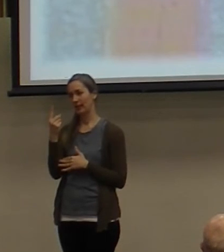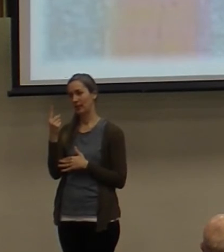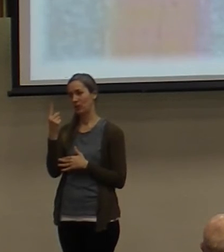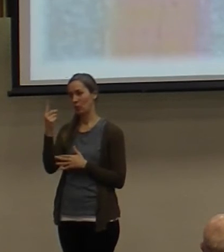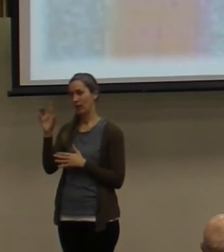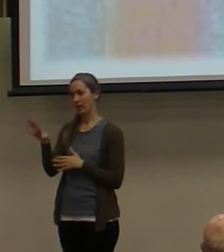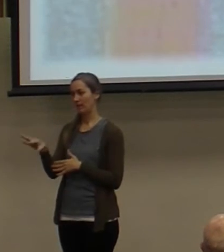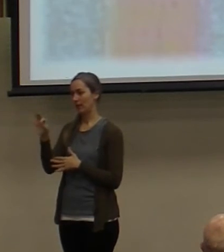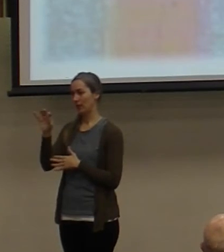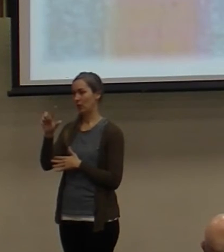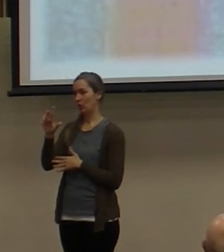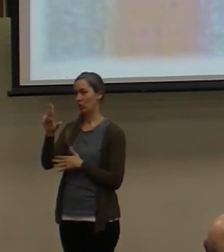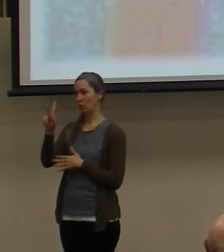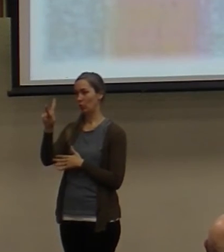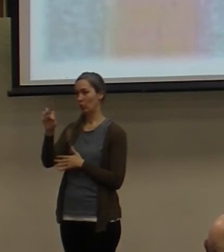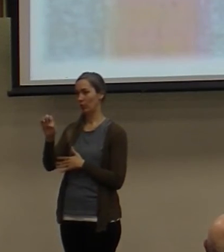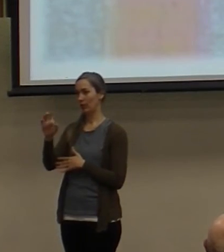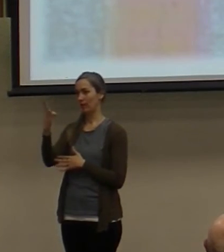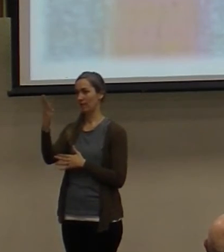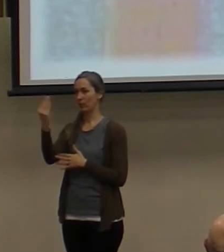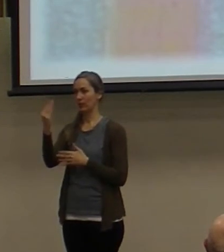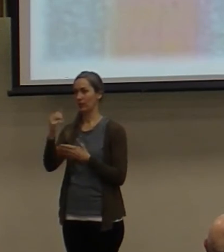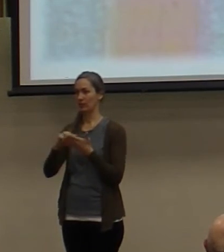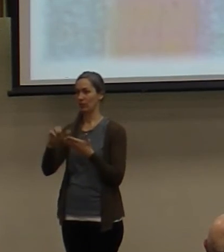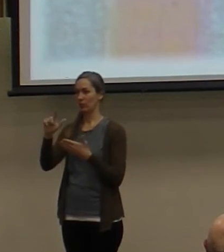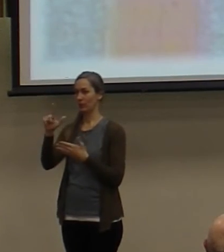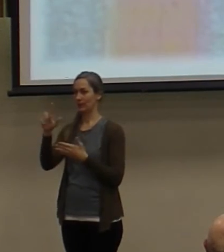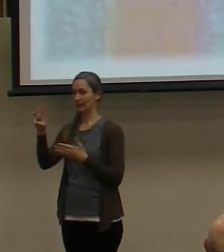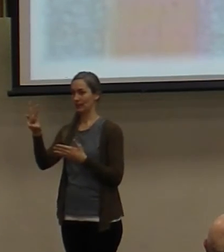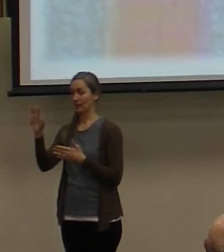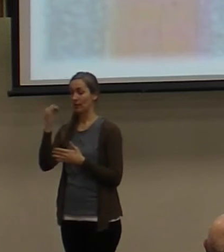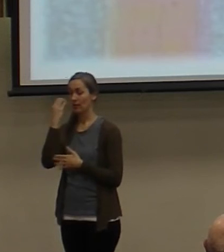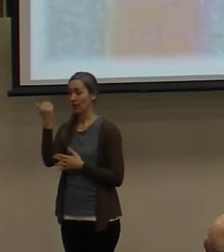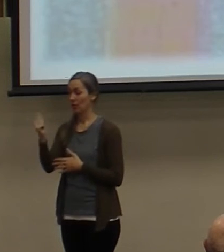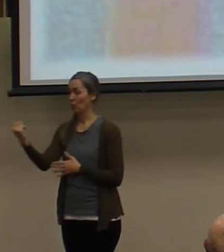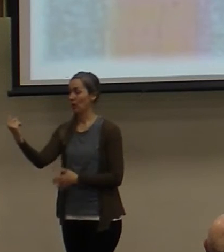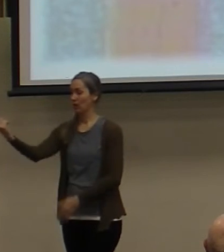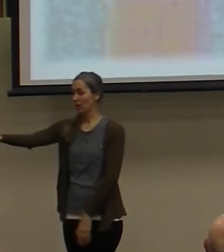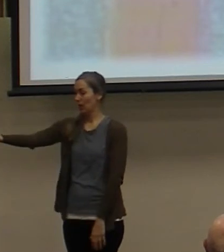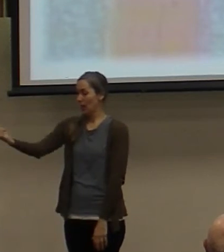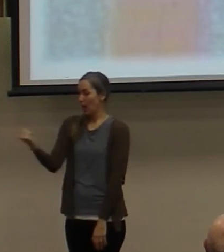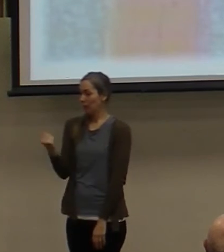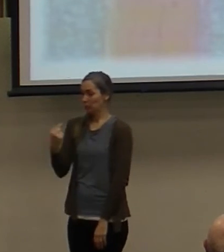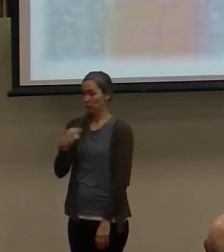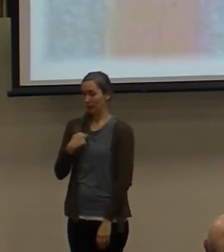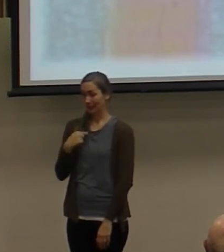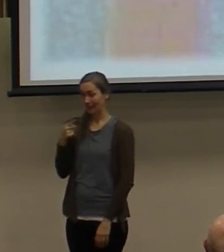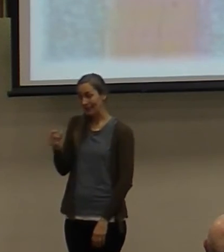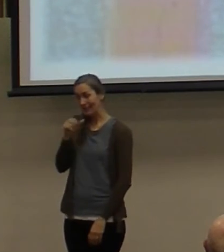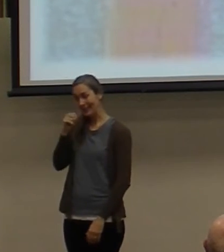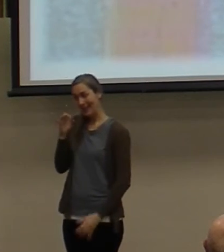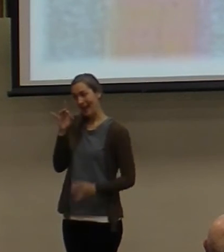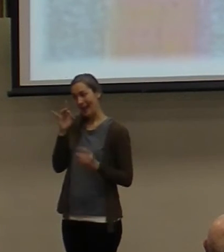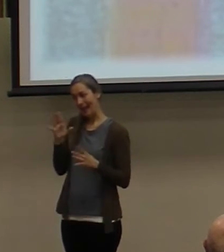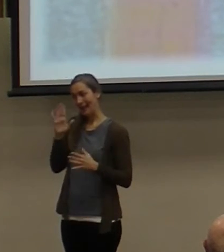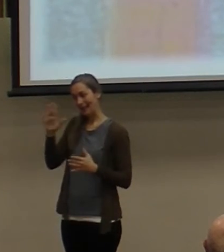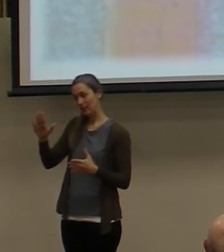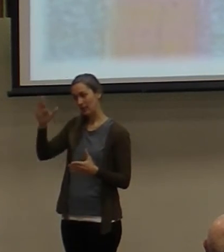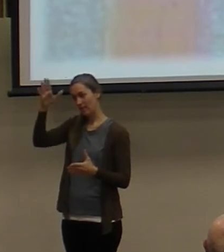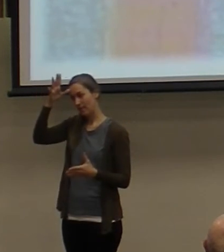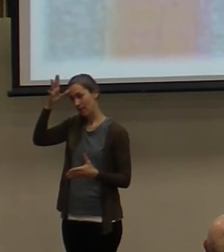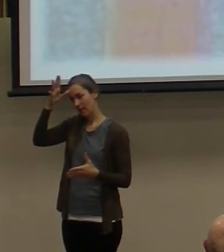chapter 14. Verse 26, if anyone comes to me and does not hate his father and mother, his